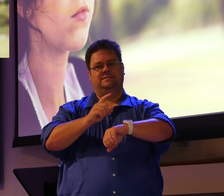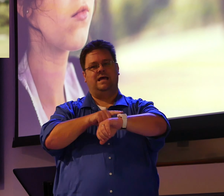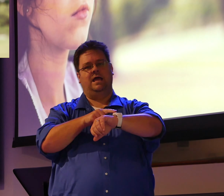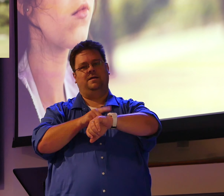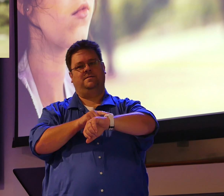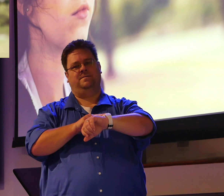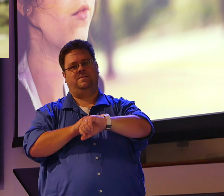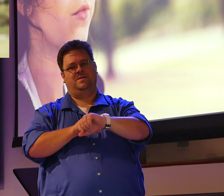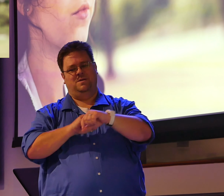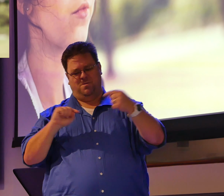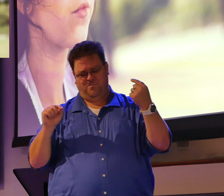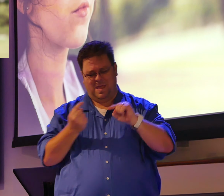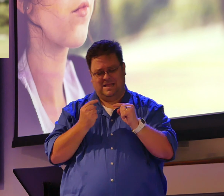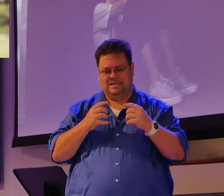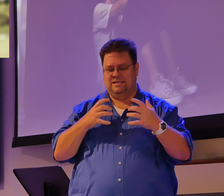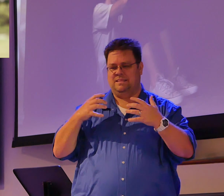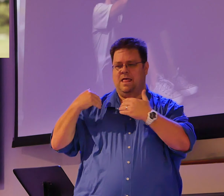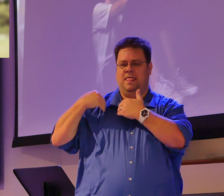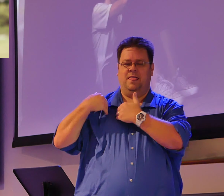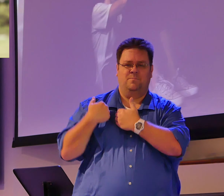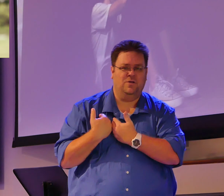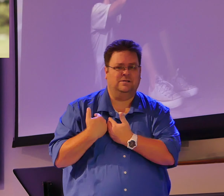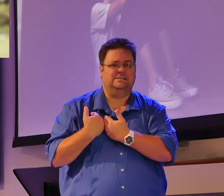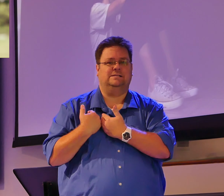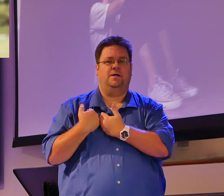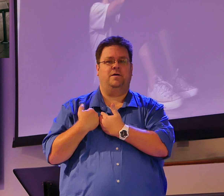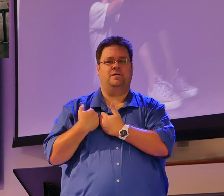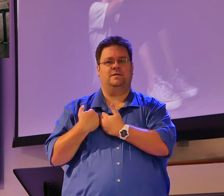there are days when the pain is a lot to carry